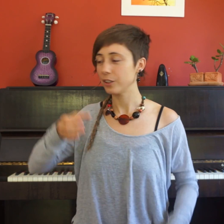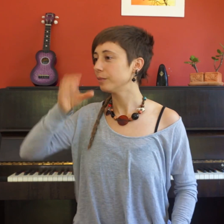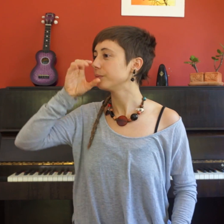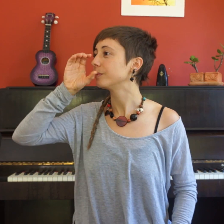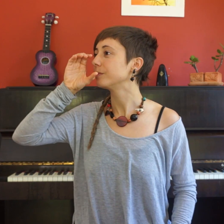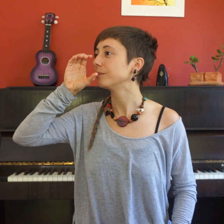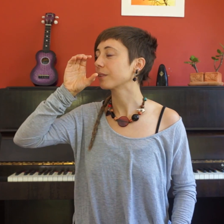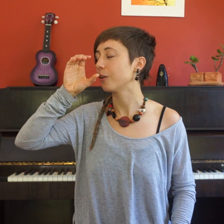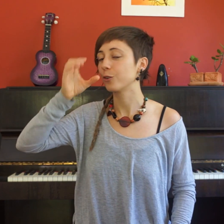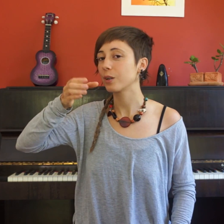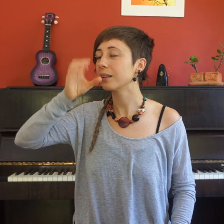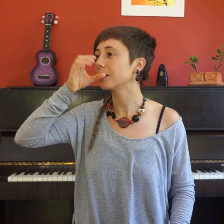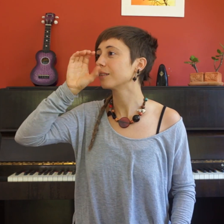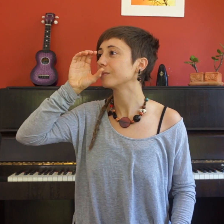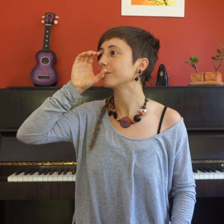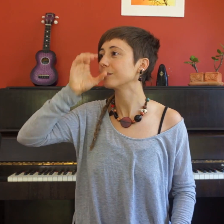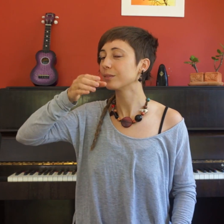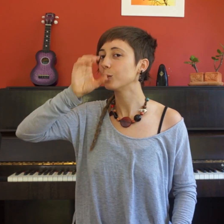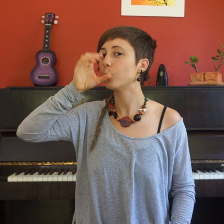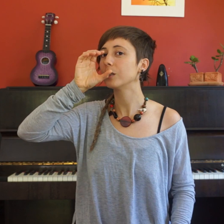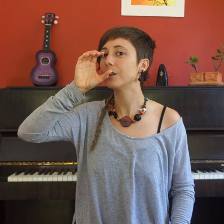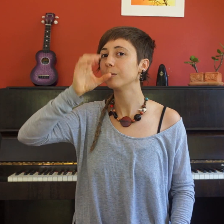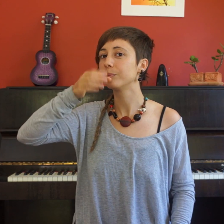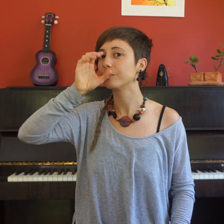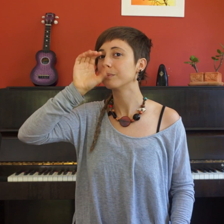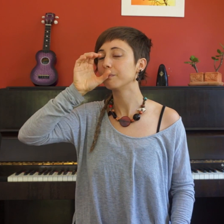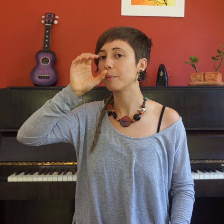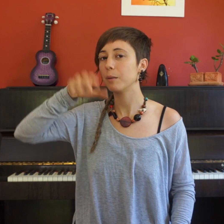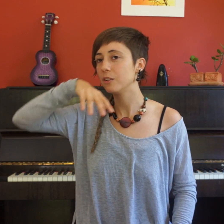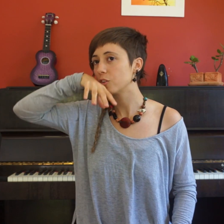Water, or a drink. Water. My baby does